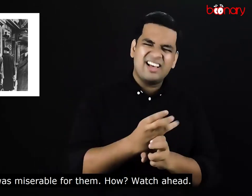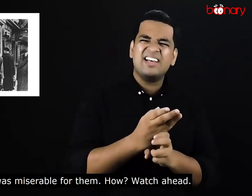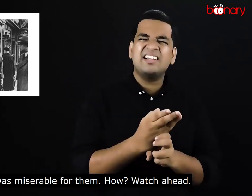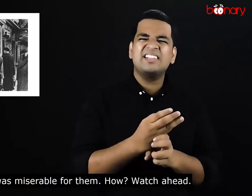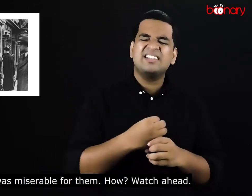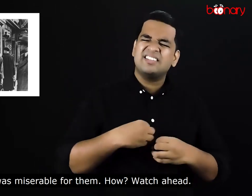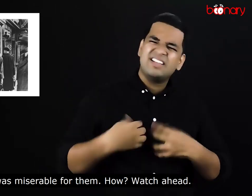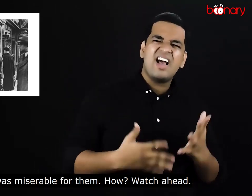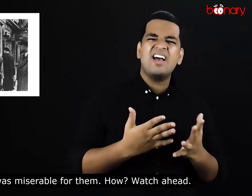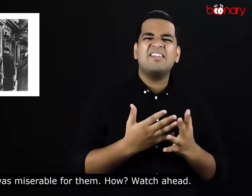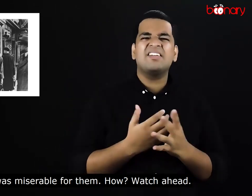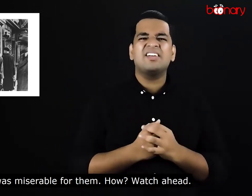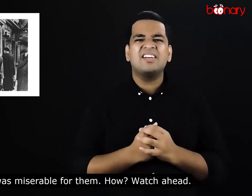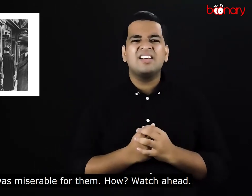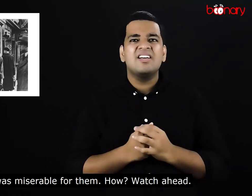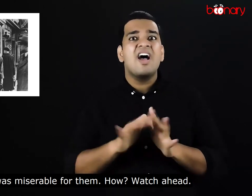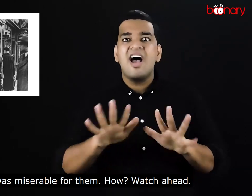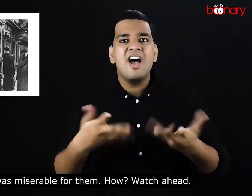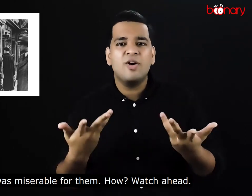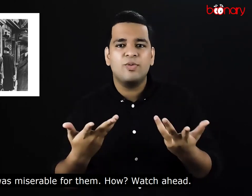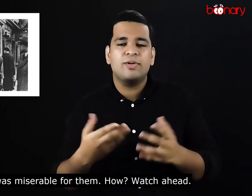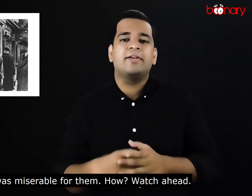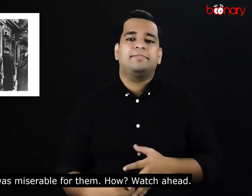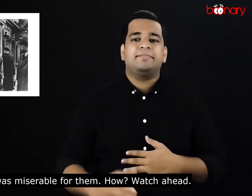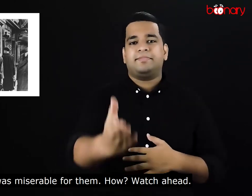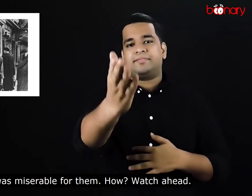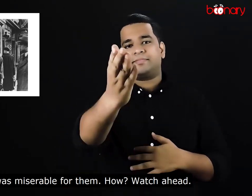Life was miserable for them. How? Watch ahead.